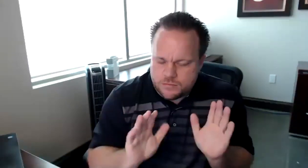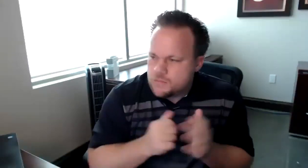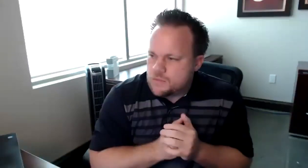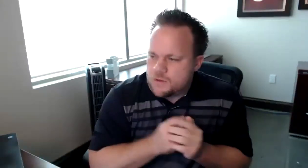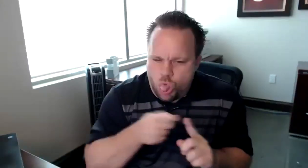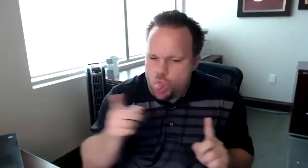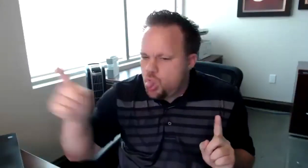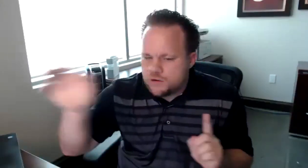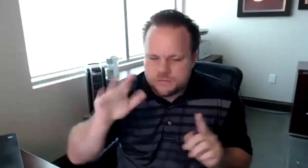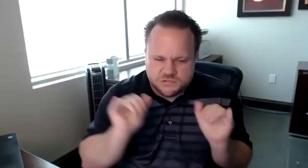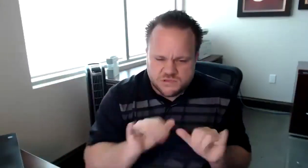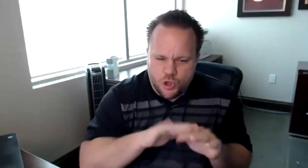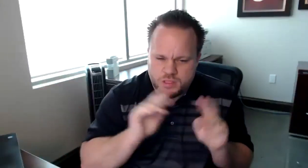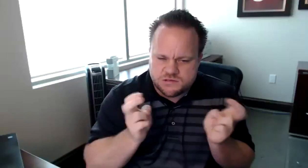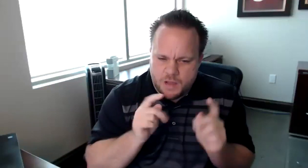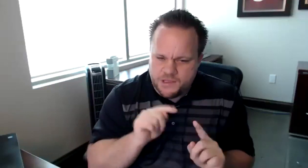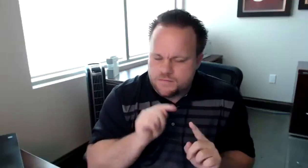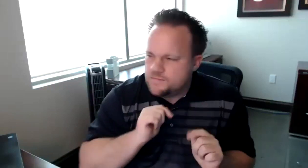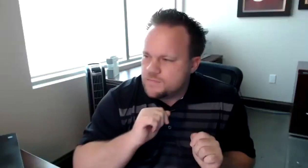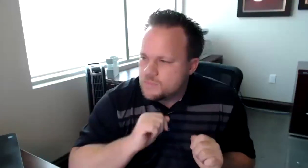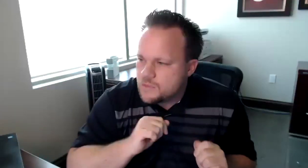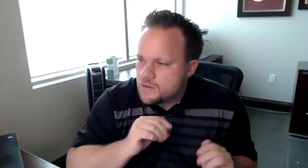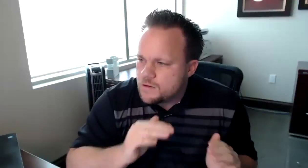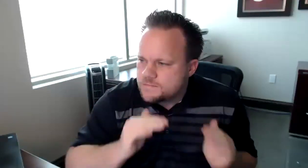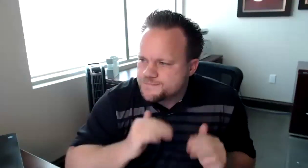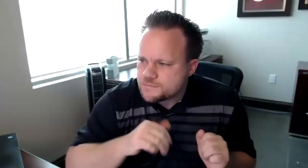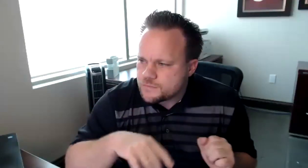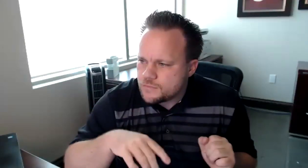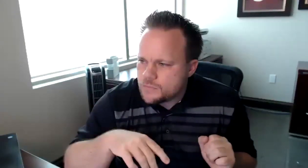And please stay on topic. Do not deviate from the topic.